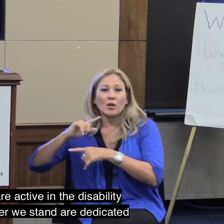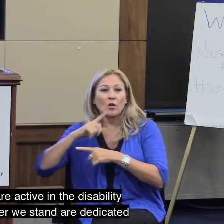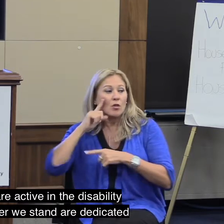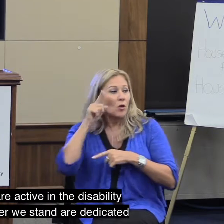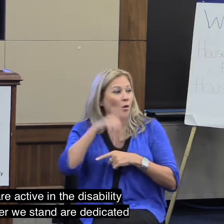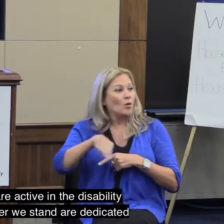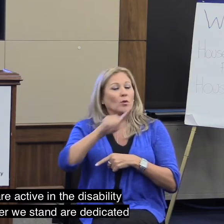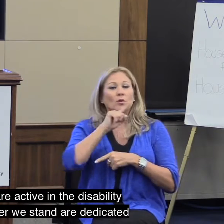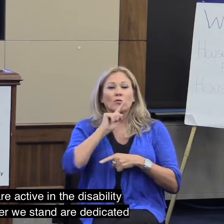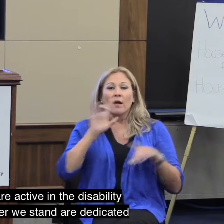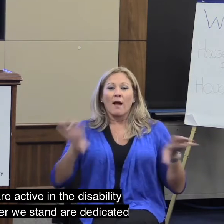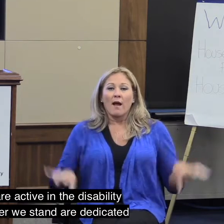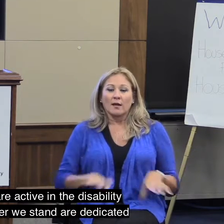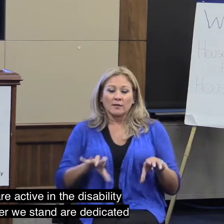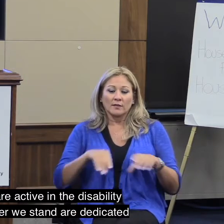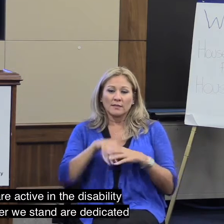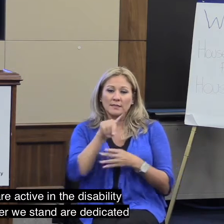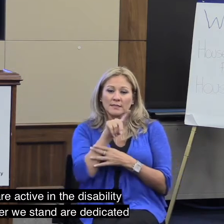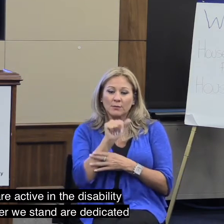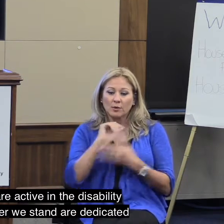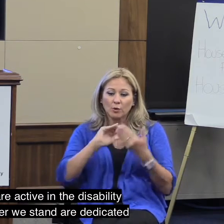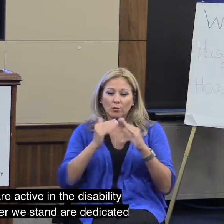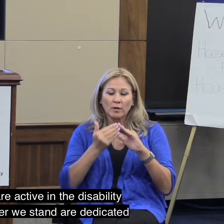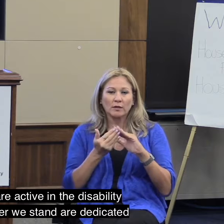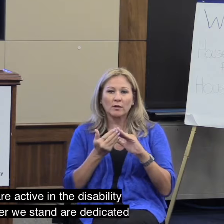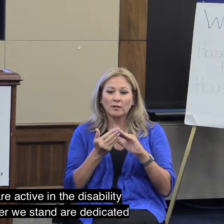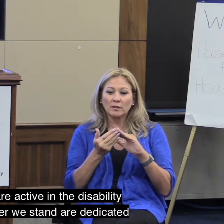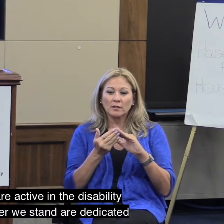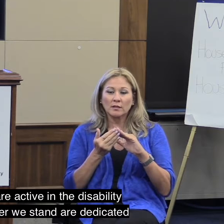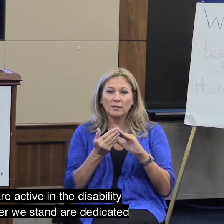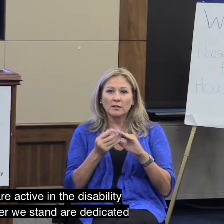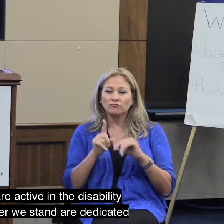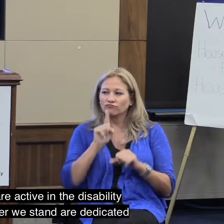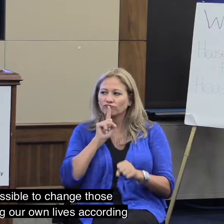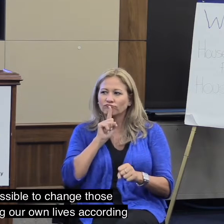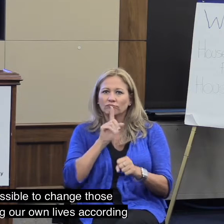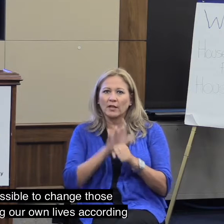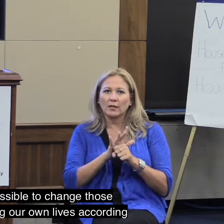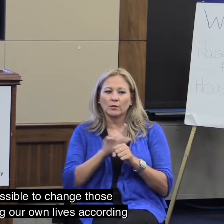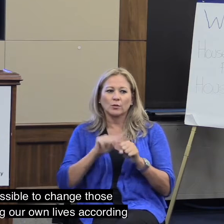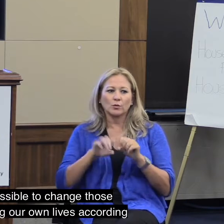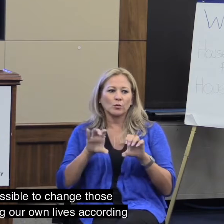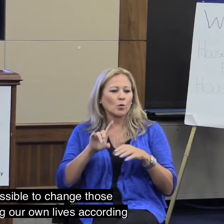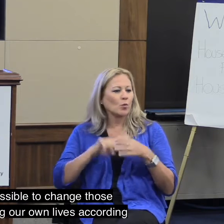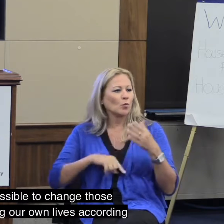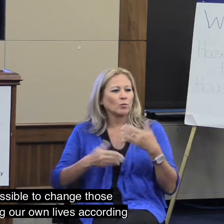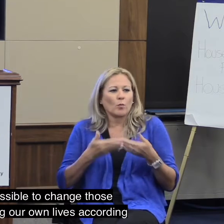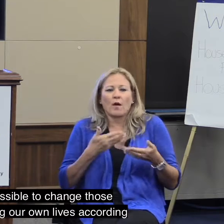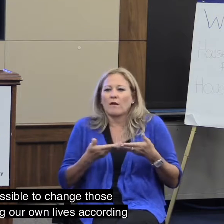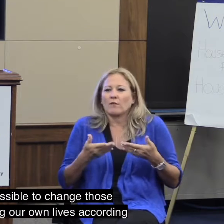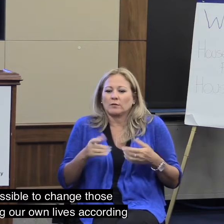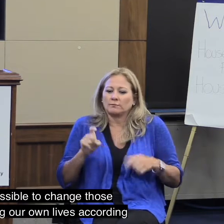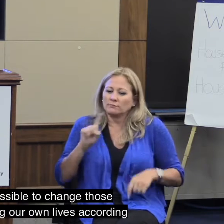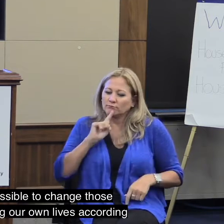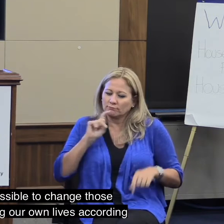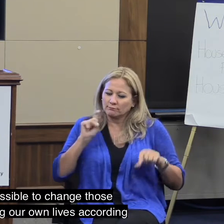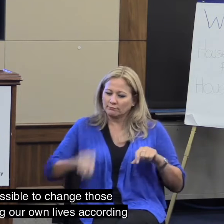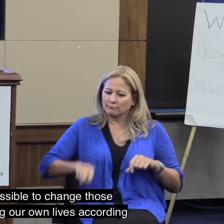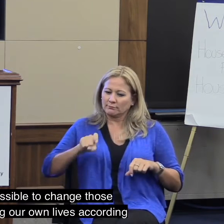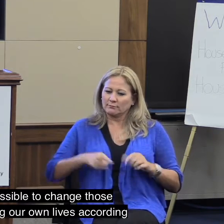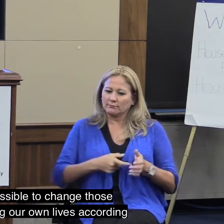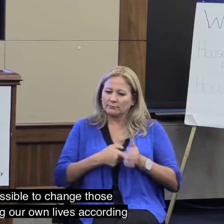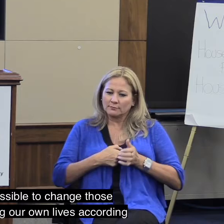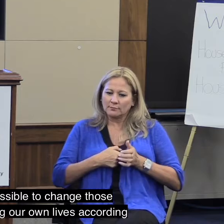those who are active in the disability community from wherever we stand, are dedicated to doing whatever possible to change those